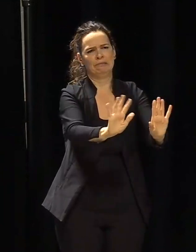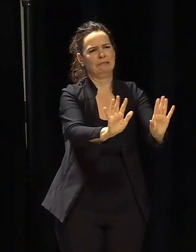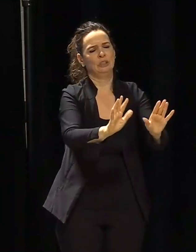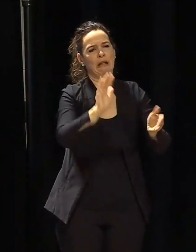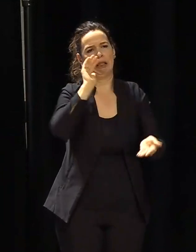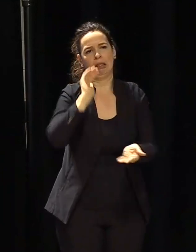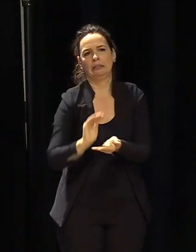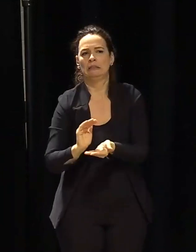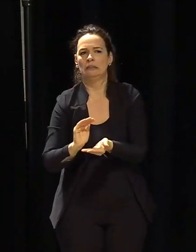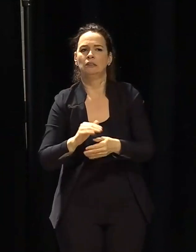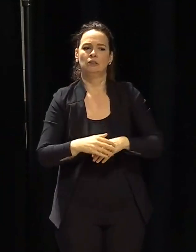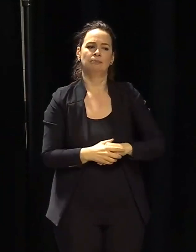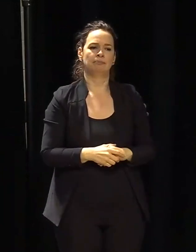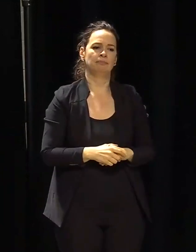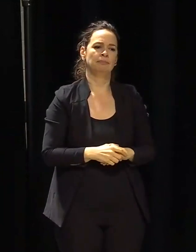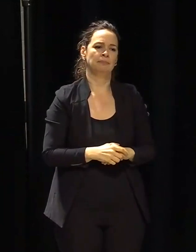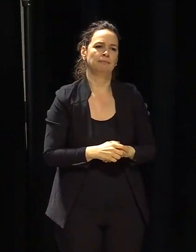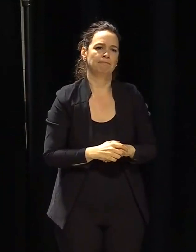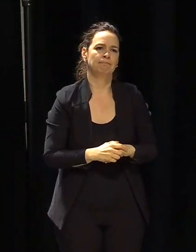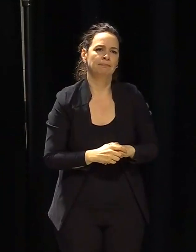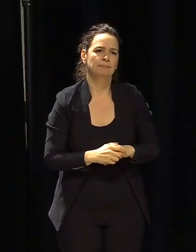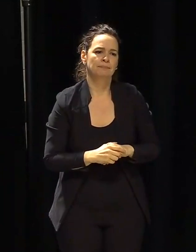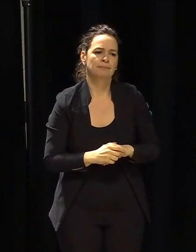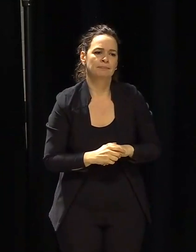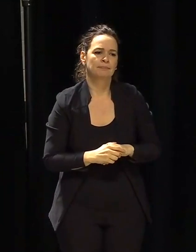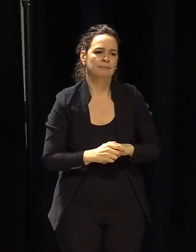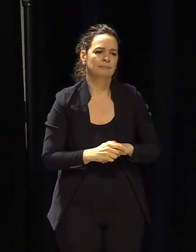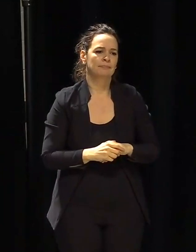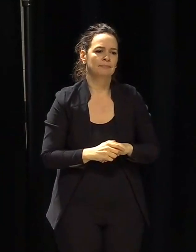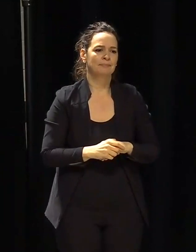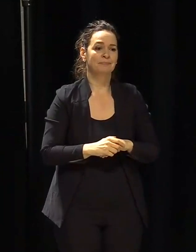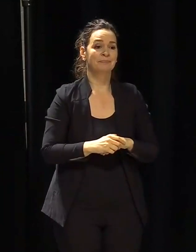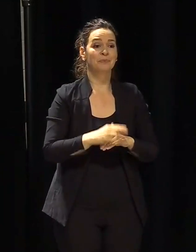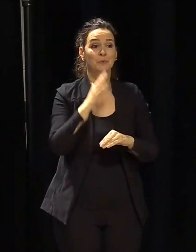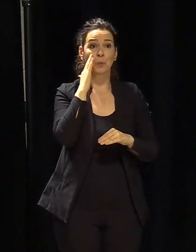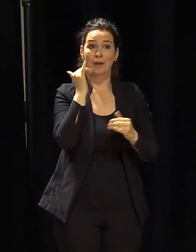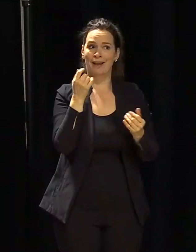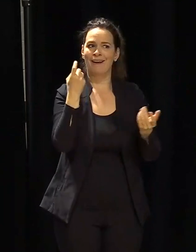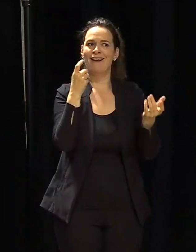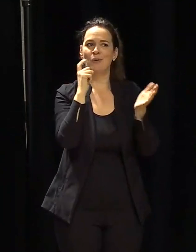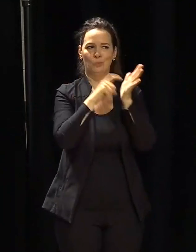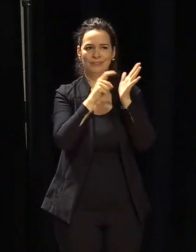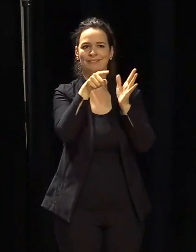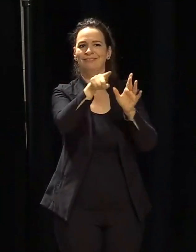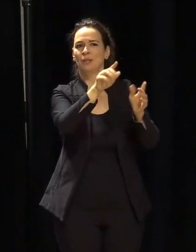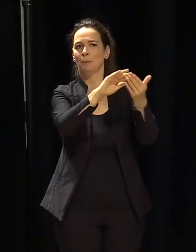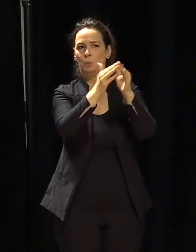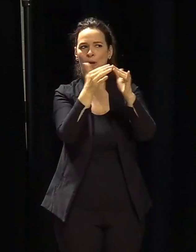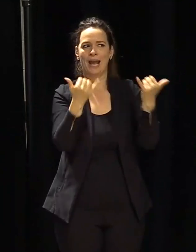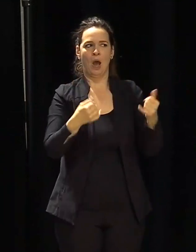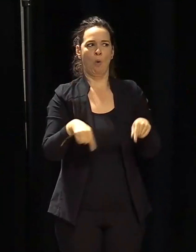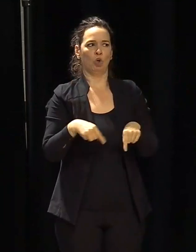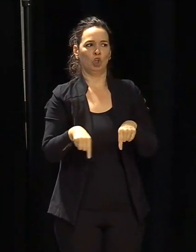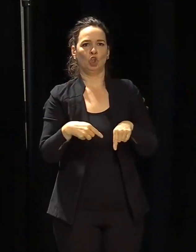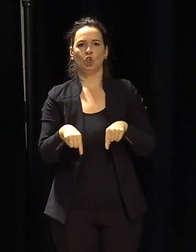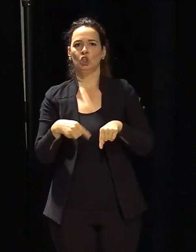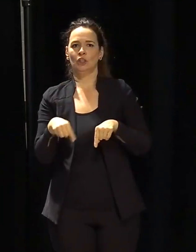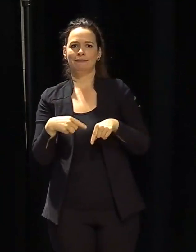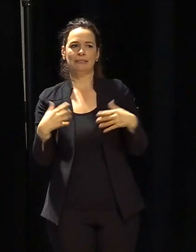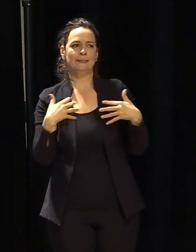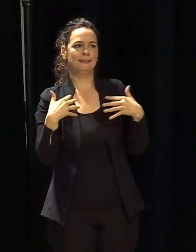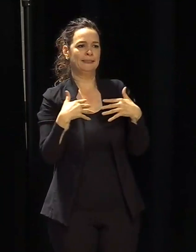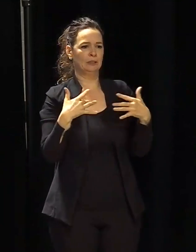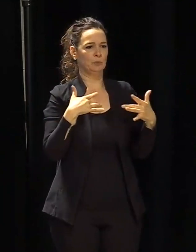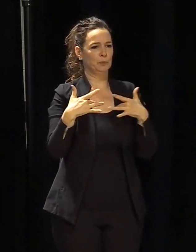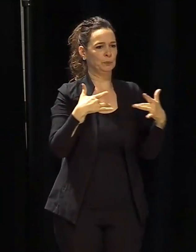different. People are nervous. People are anxious. There's not PPP loans for small businesses. There's